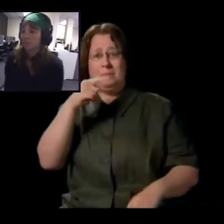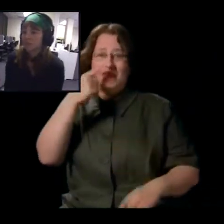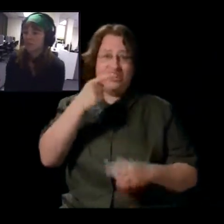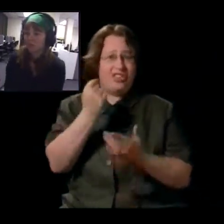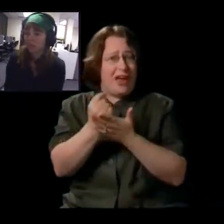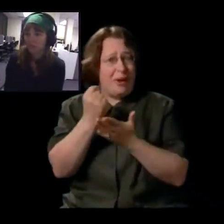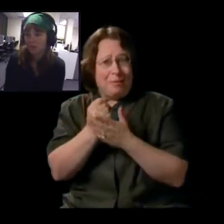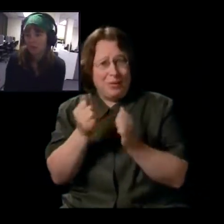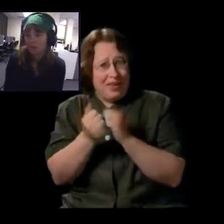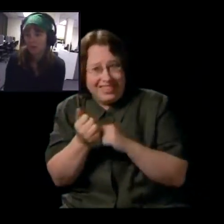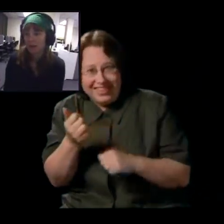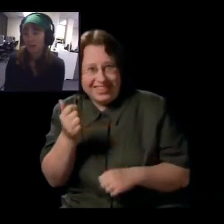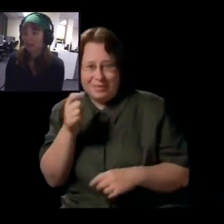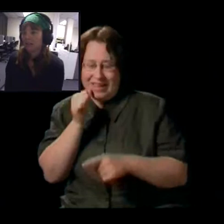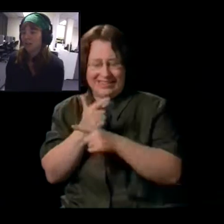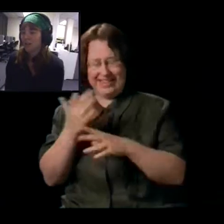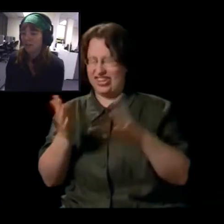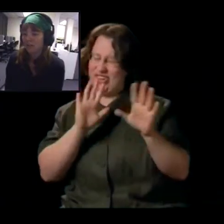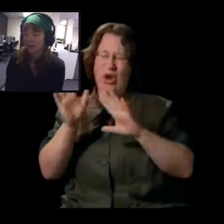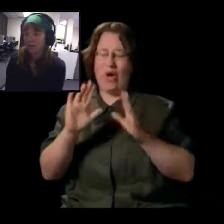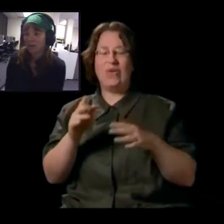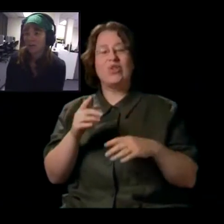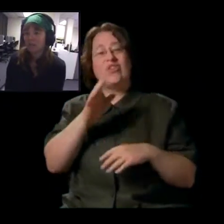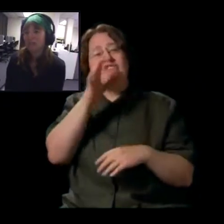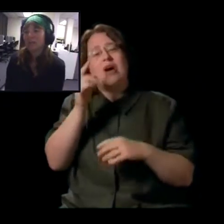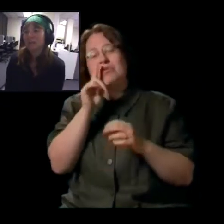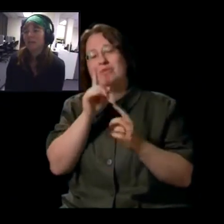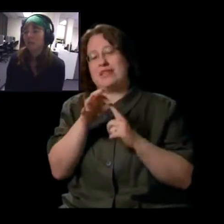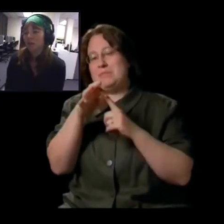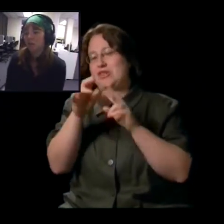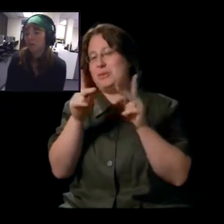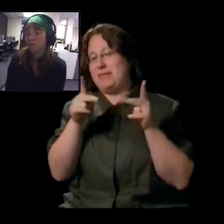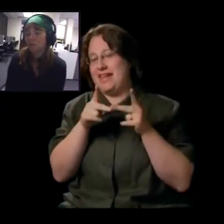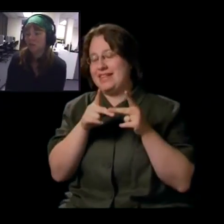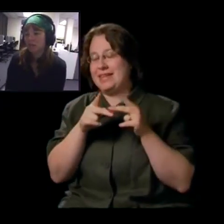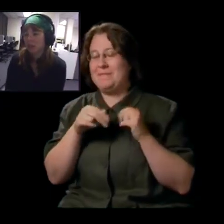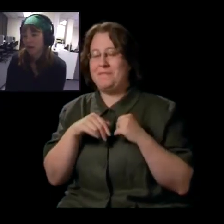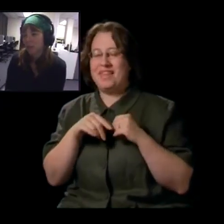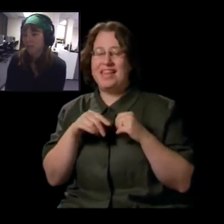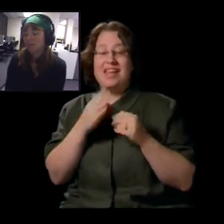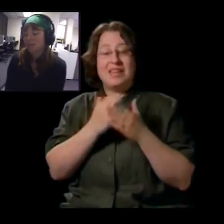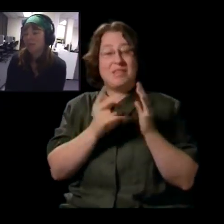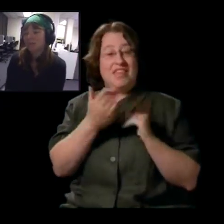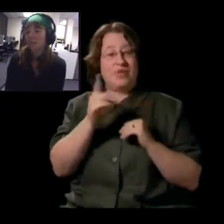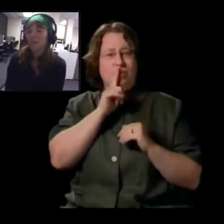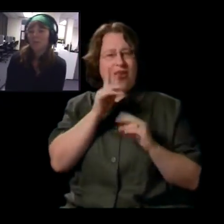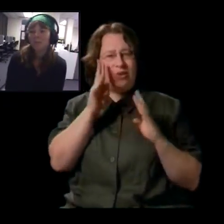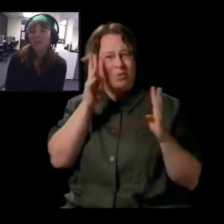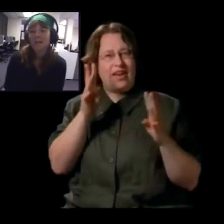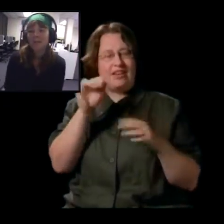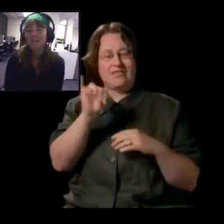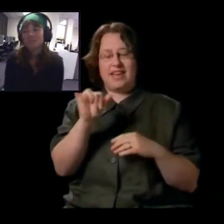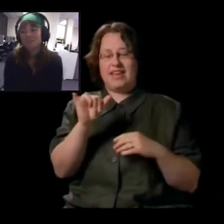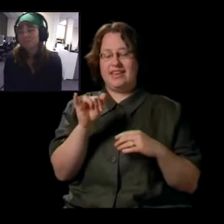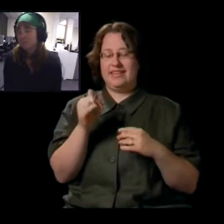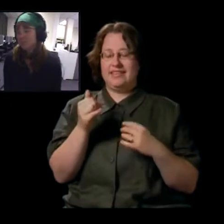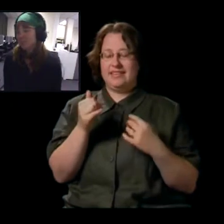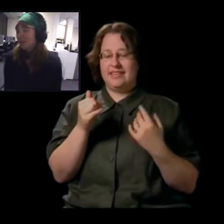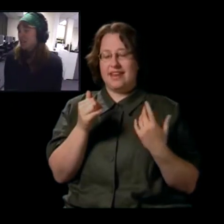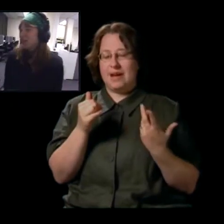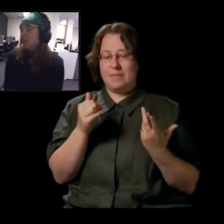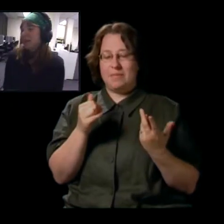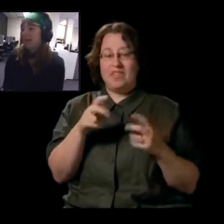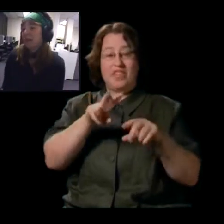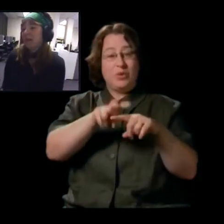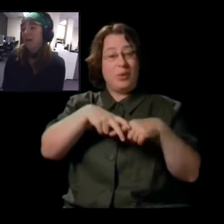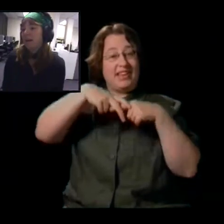brother or sister who's going there, and you never hear a kid say, please, I want to go to a speech therapist. But